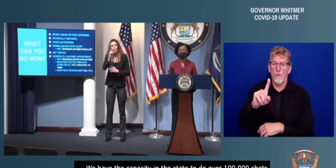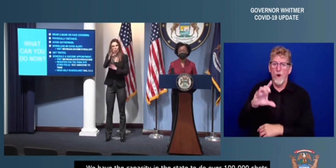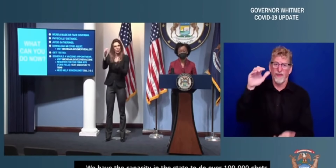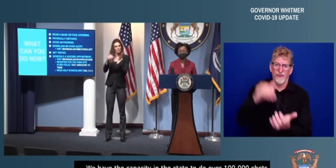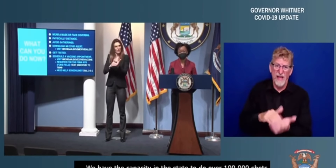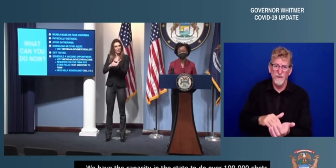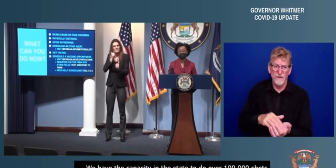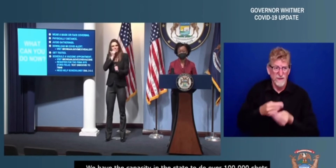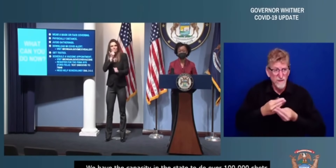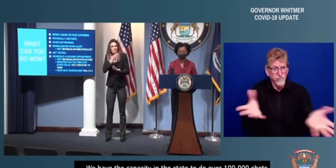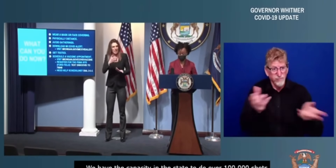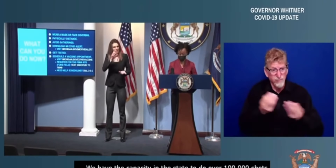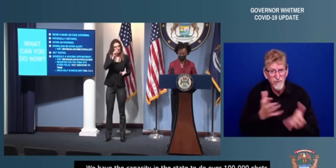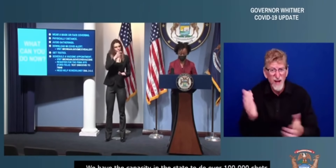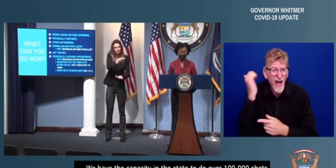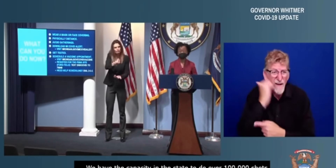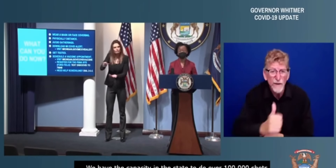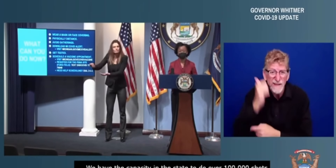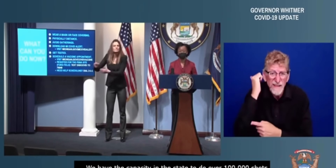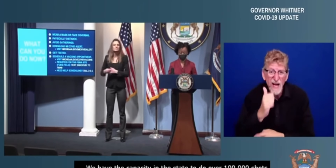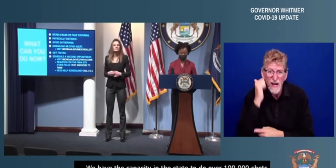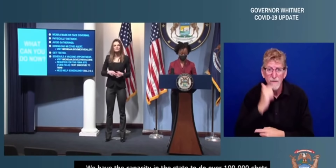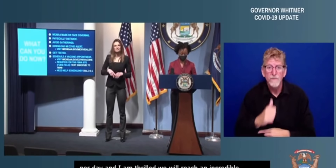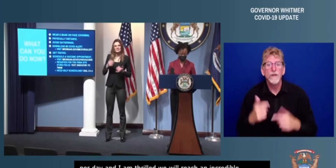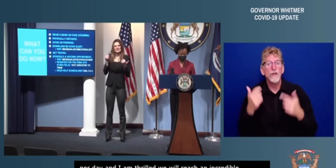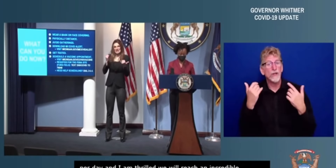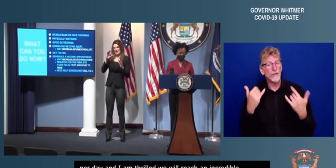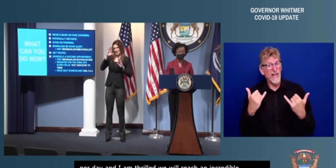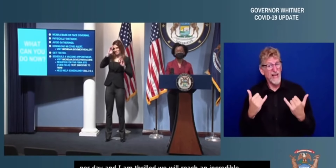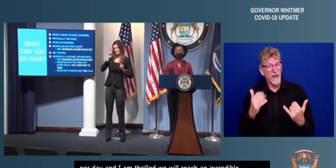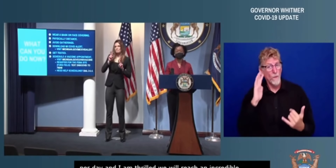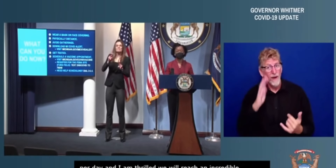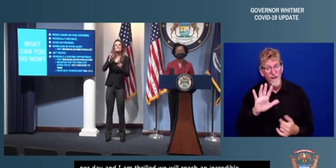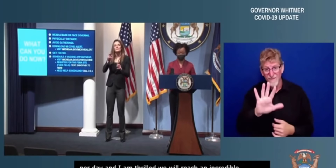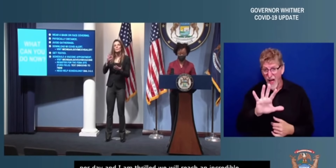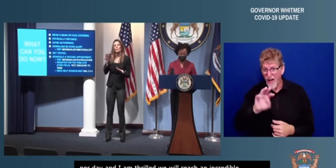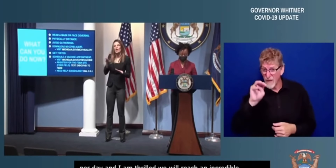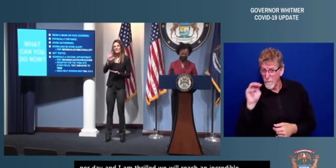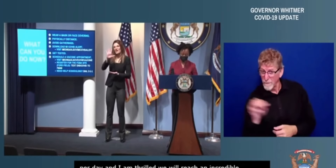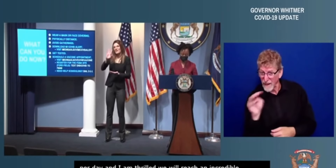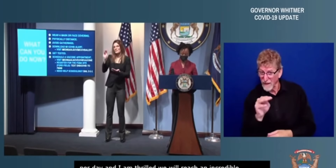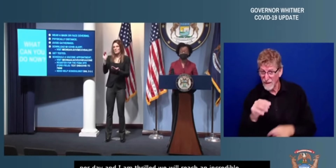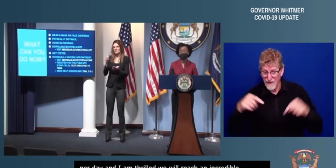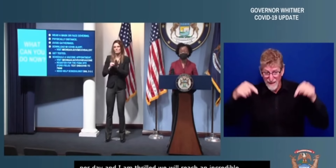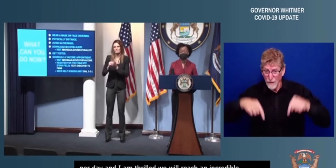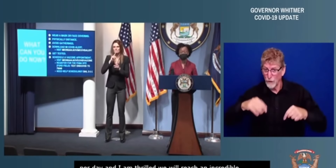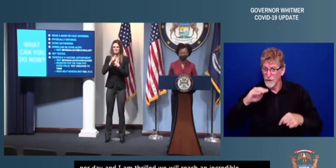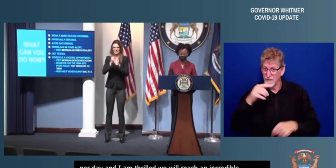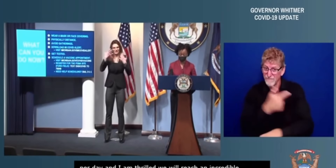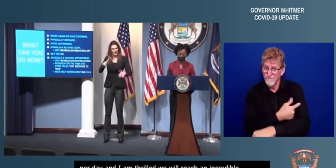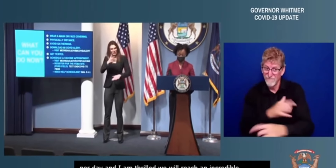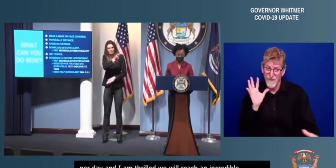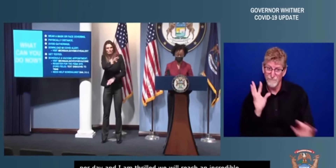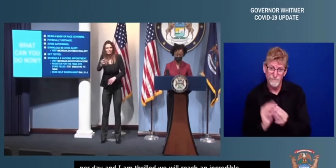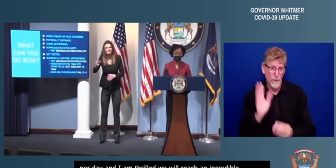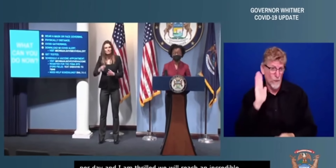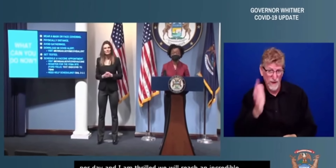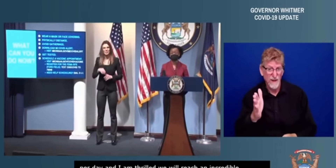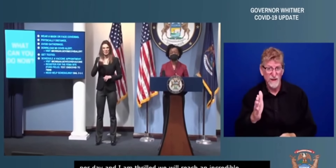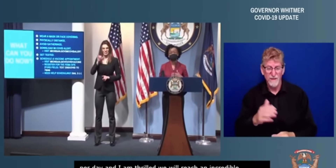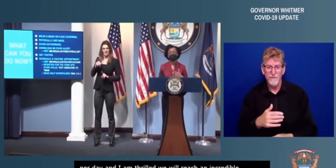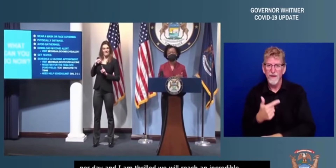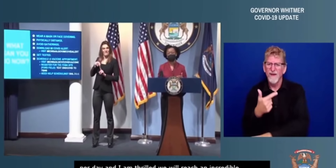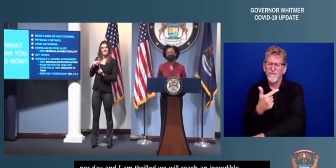an incredible milestone of 5 million doses in arms. Vaccines are simply the best tools that we have to slow infections and be able